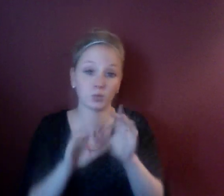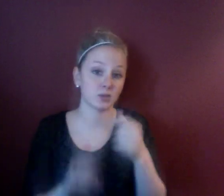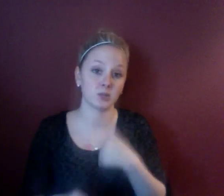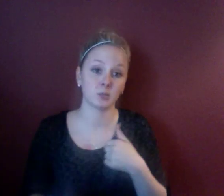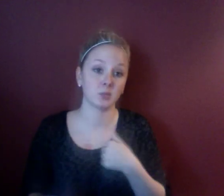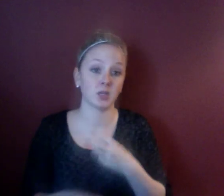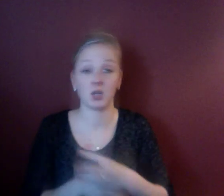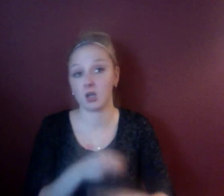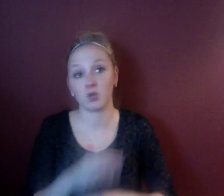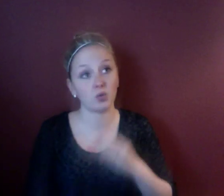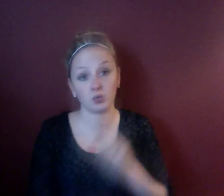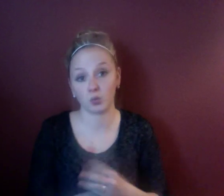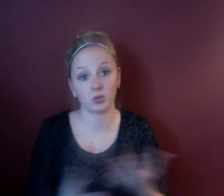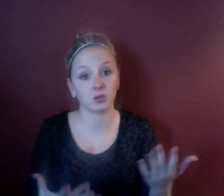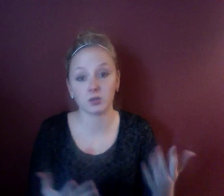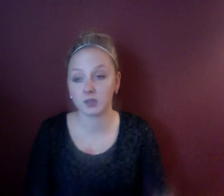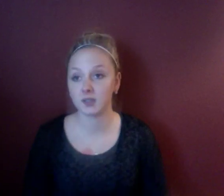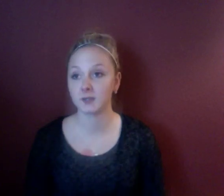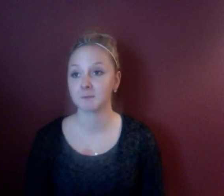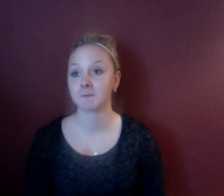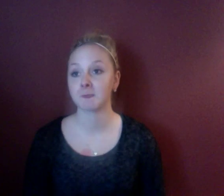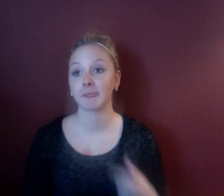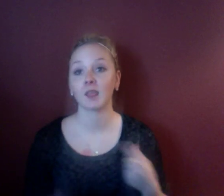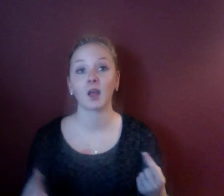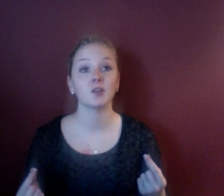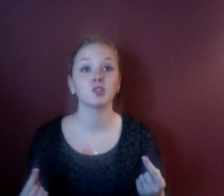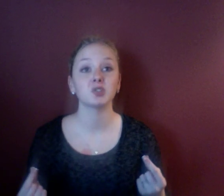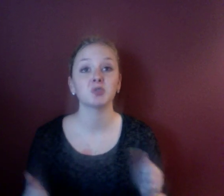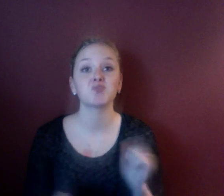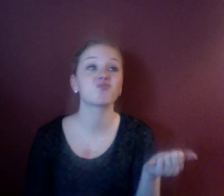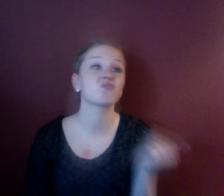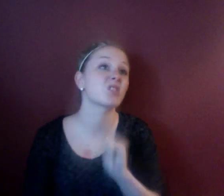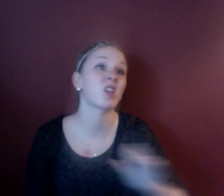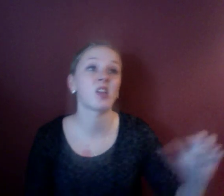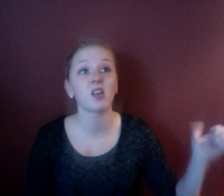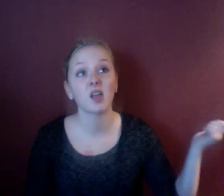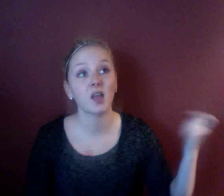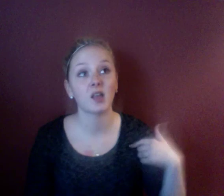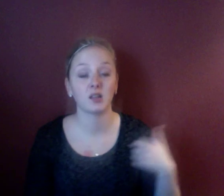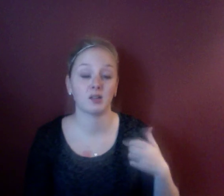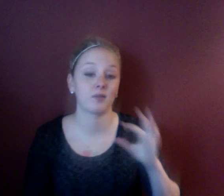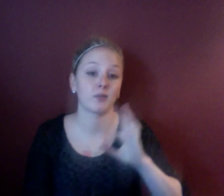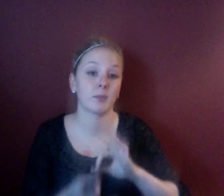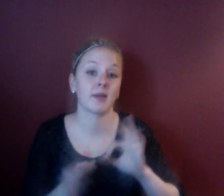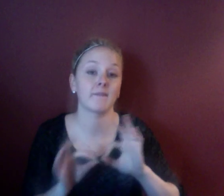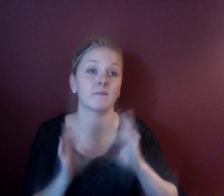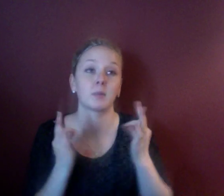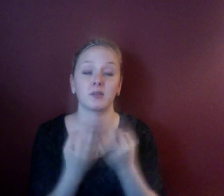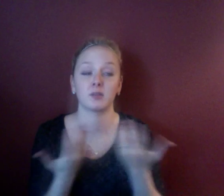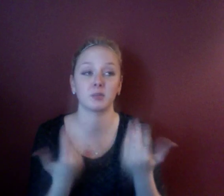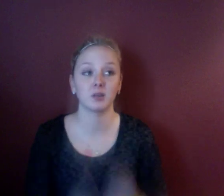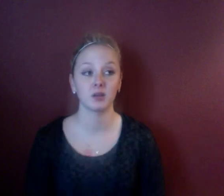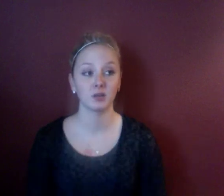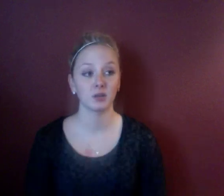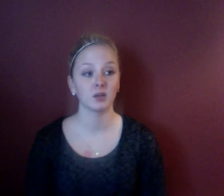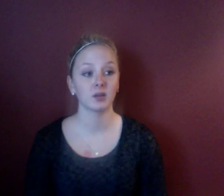I like this outfit. I would wear it to work. It's really 70s, and I have a purse